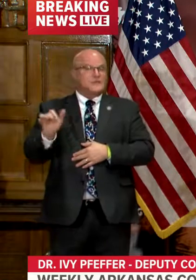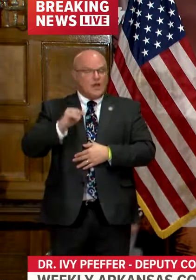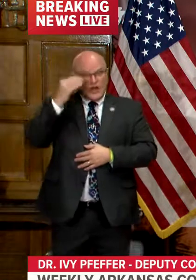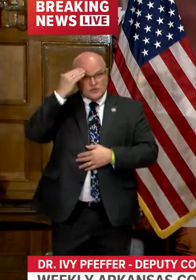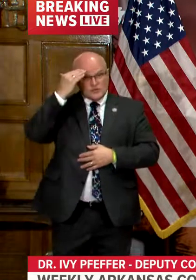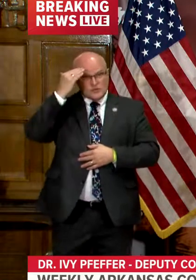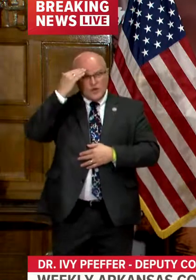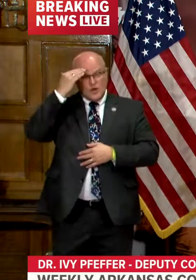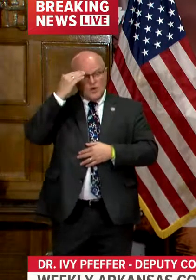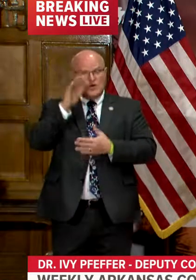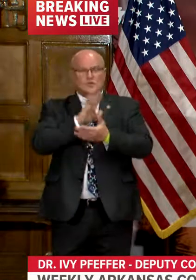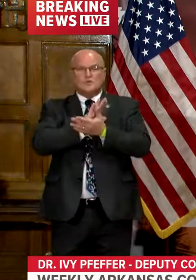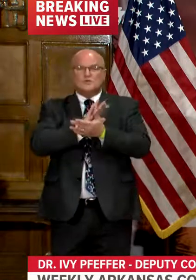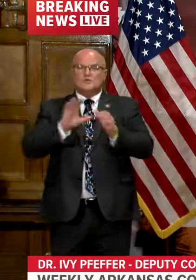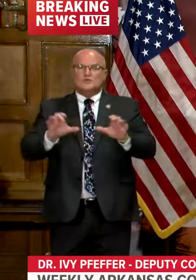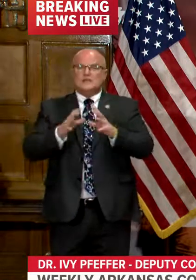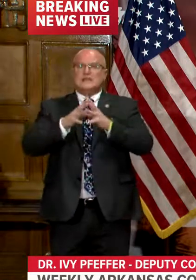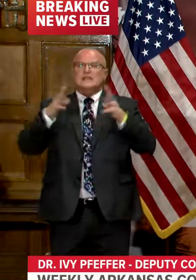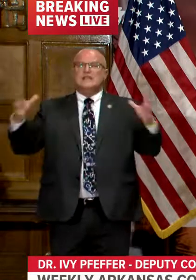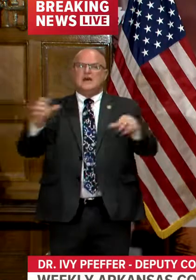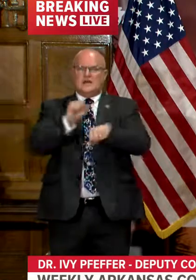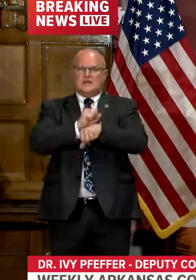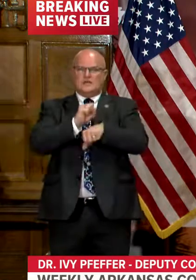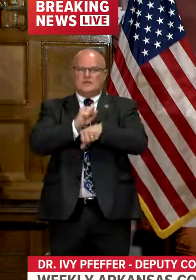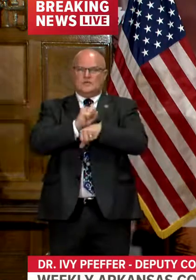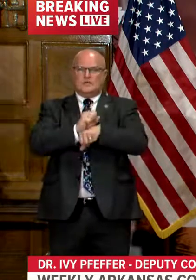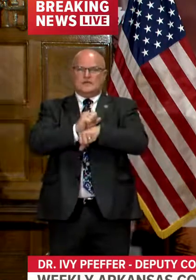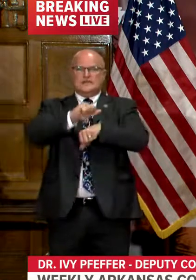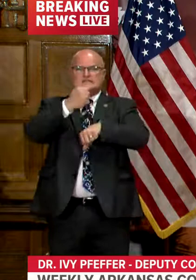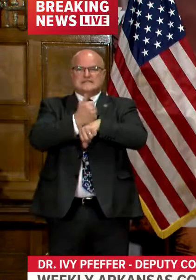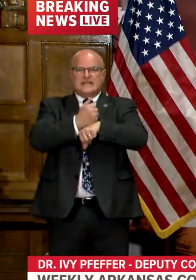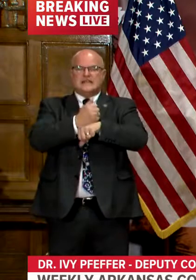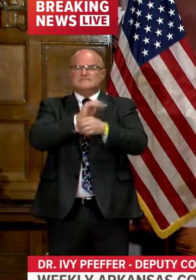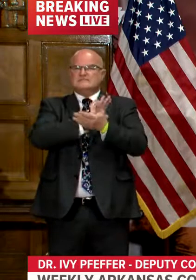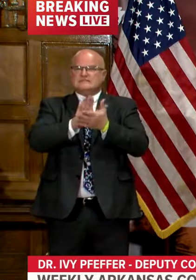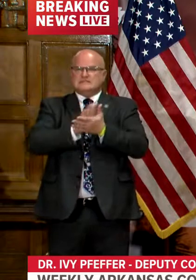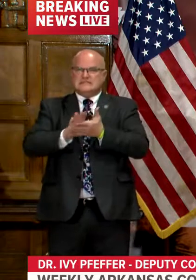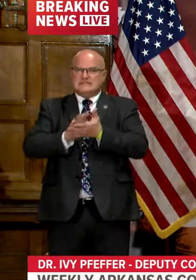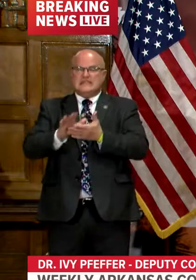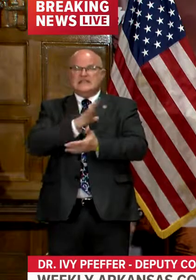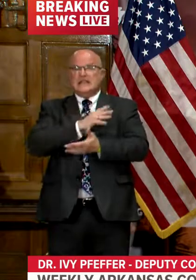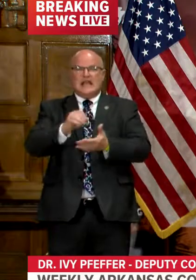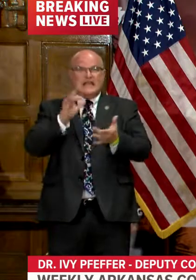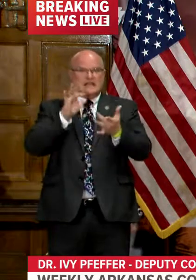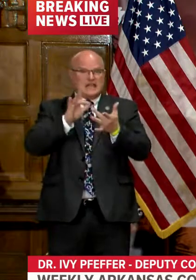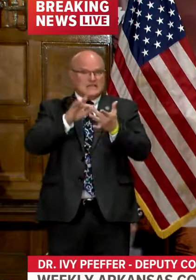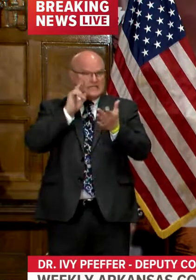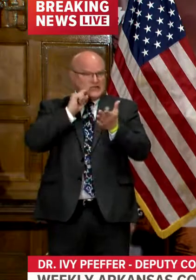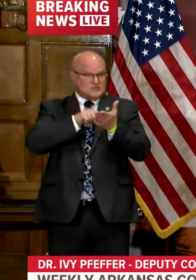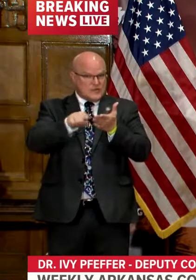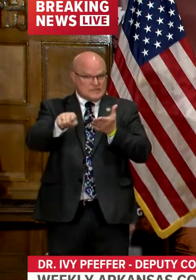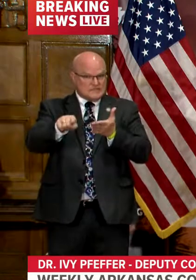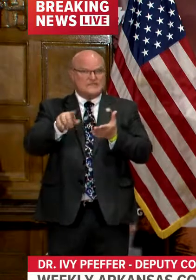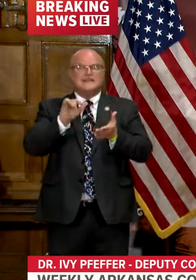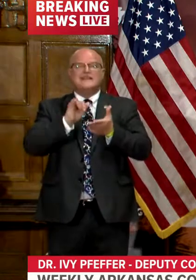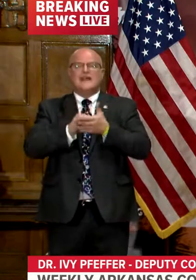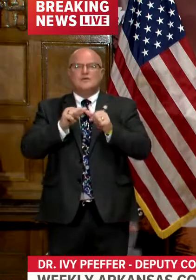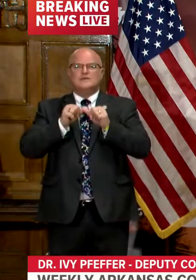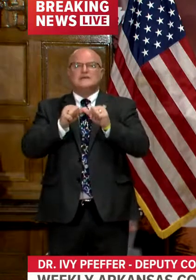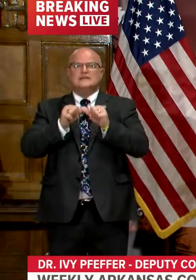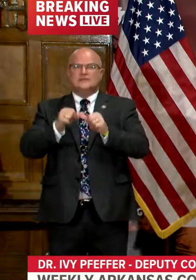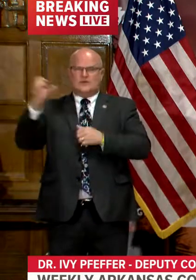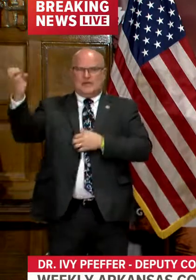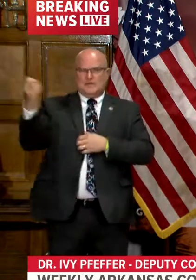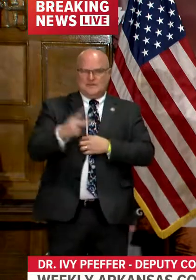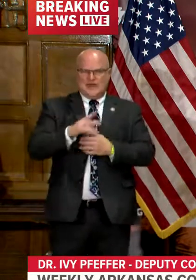they've done a lot of work with putting into systems in place for contact tracing, and that will continue as we